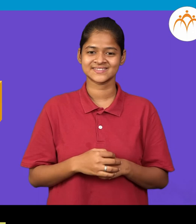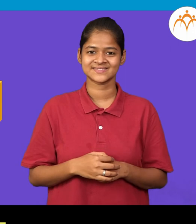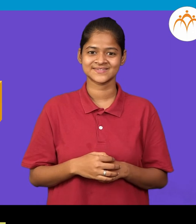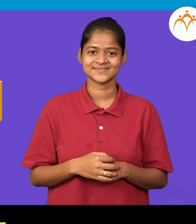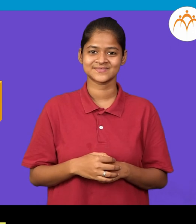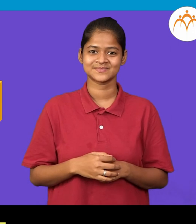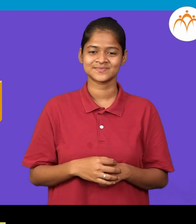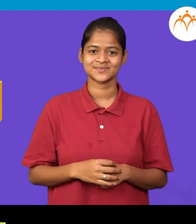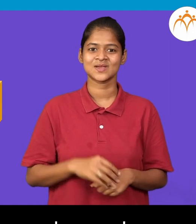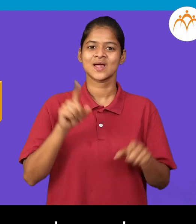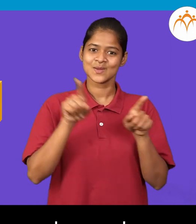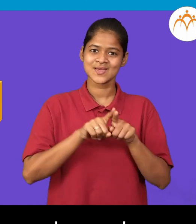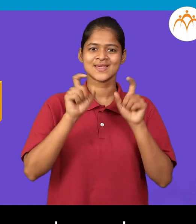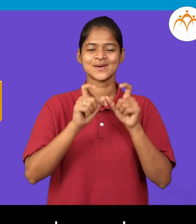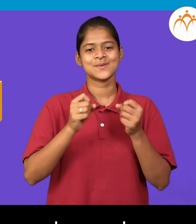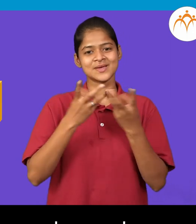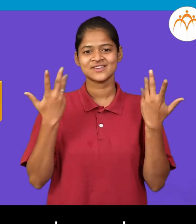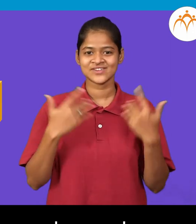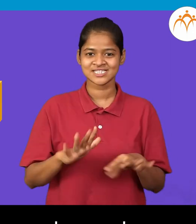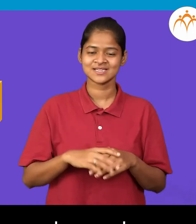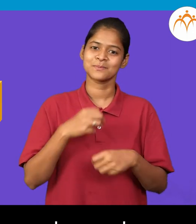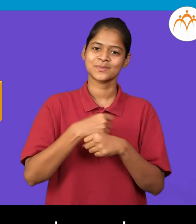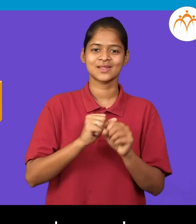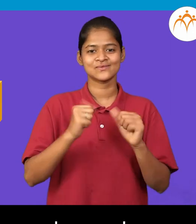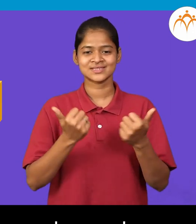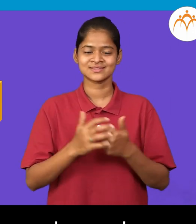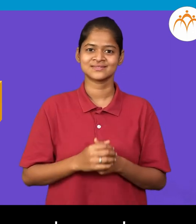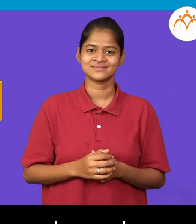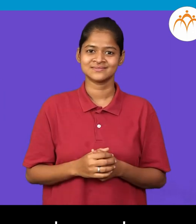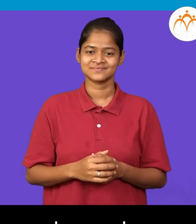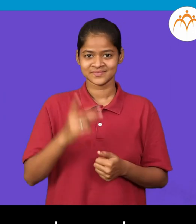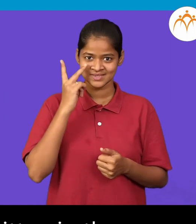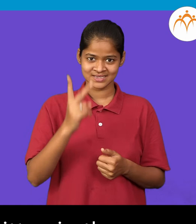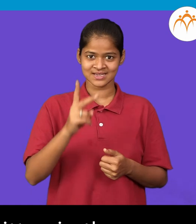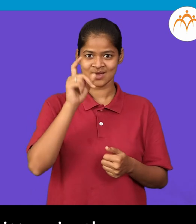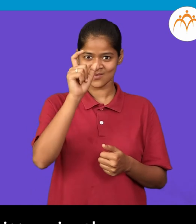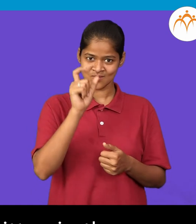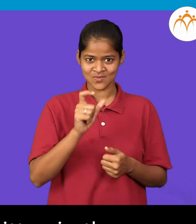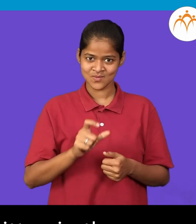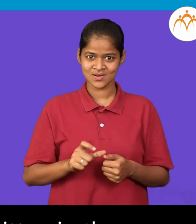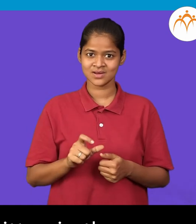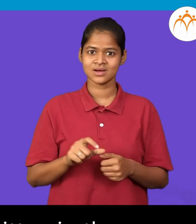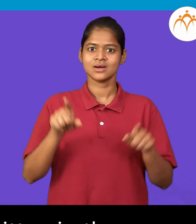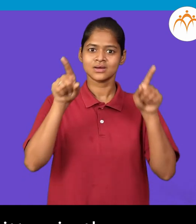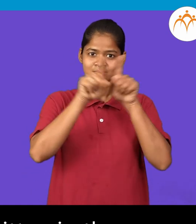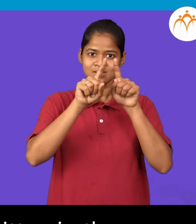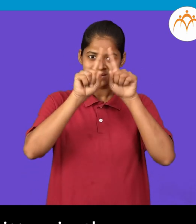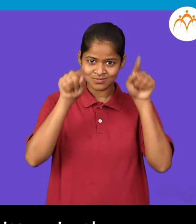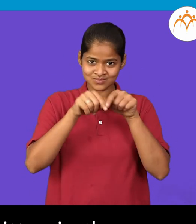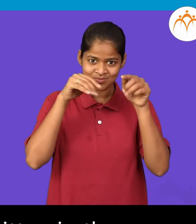We can make many such words. Look, some letters are